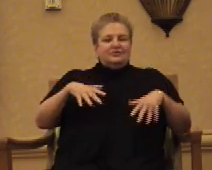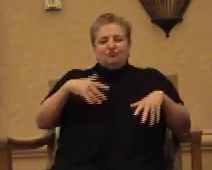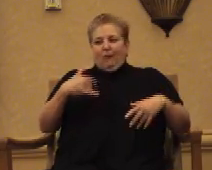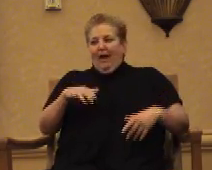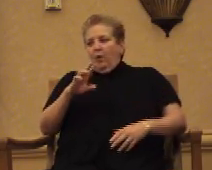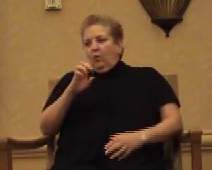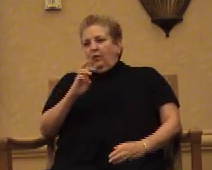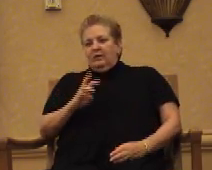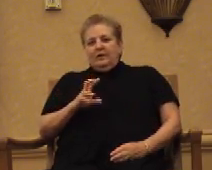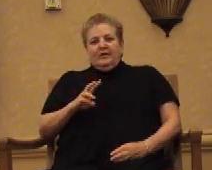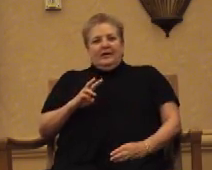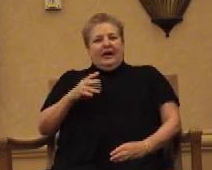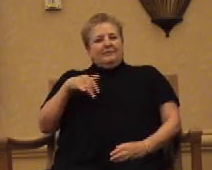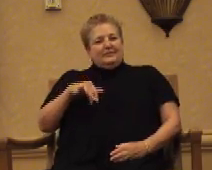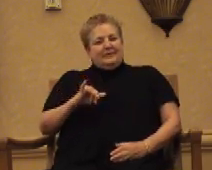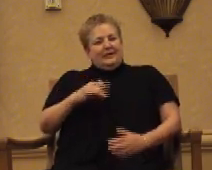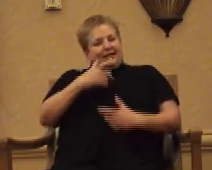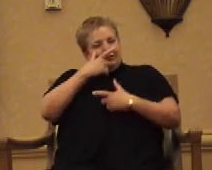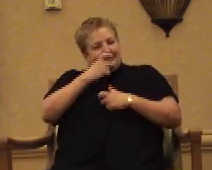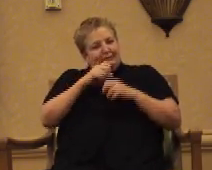be interested in my recovery.